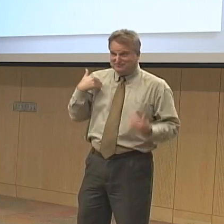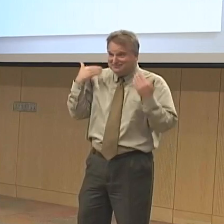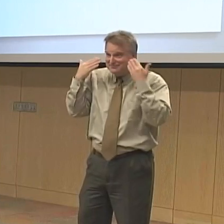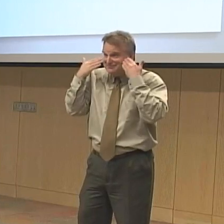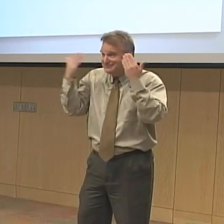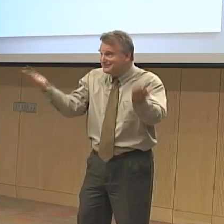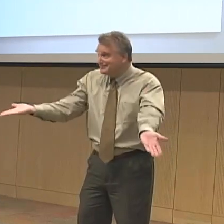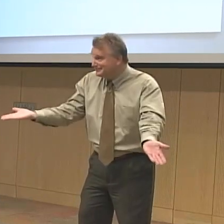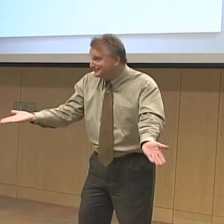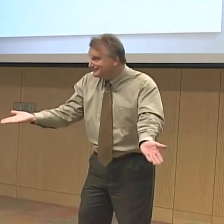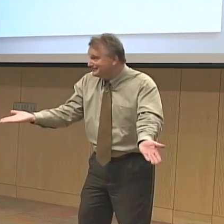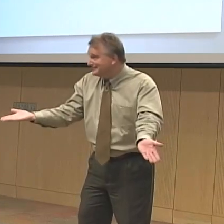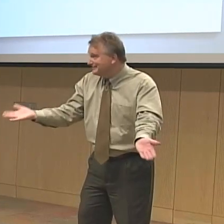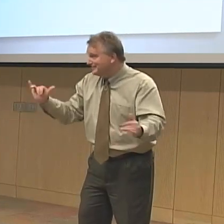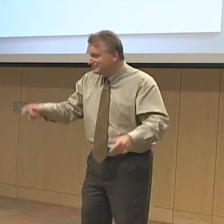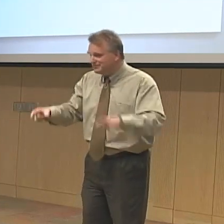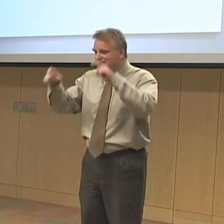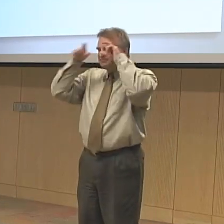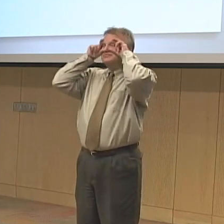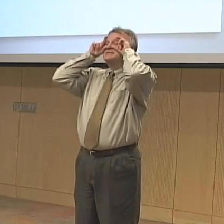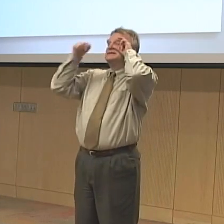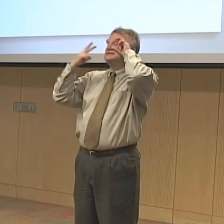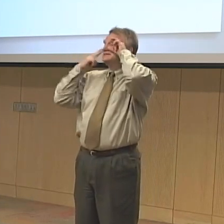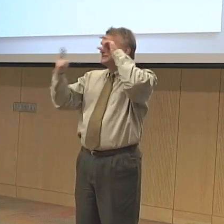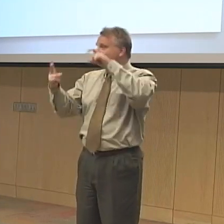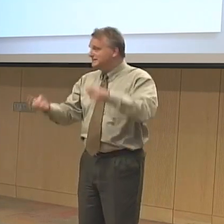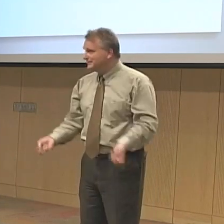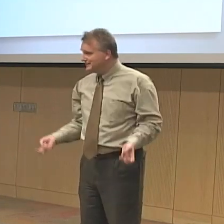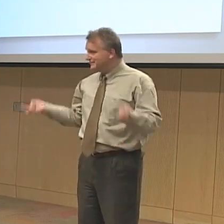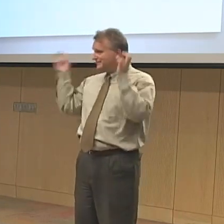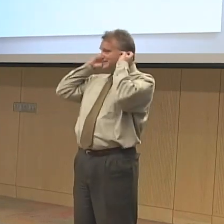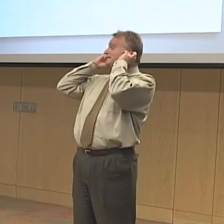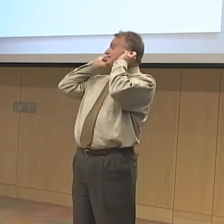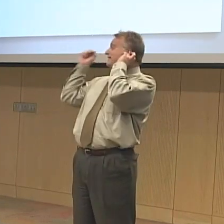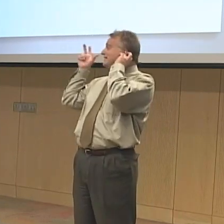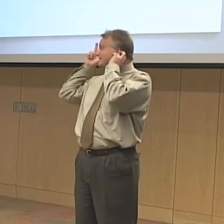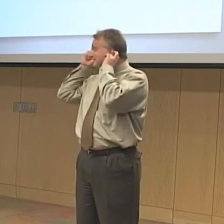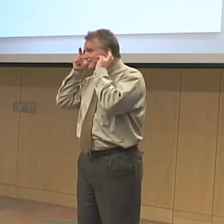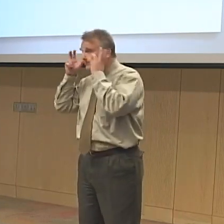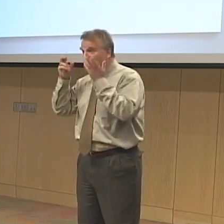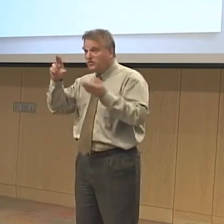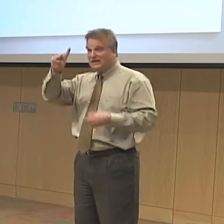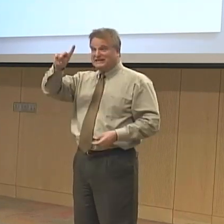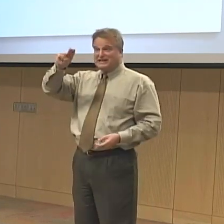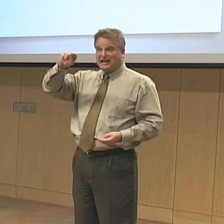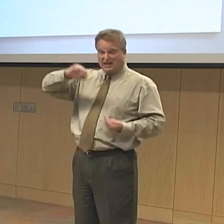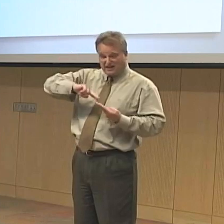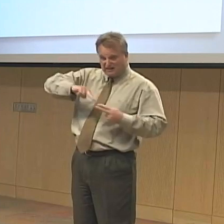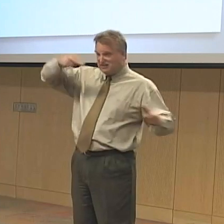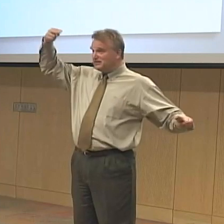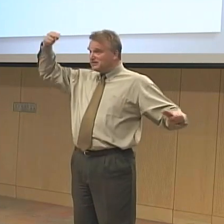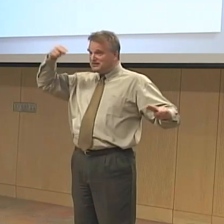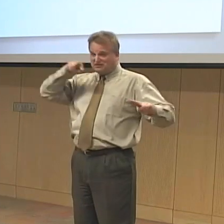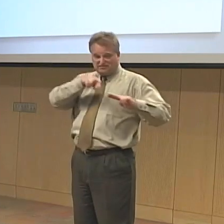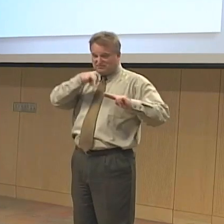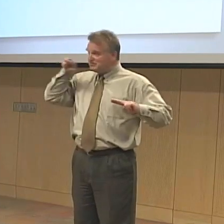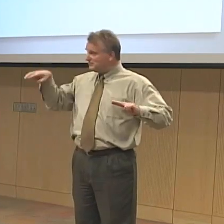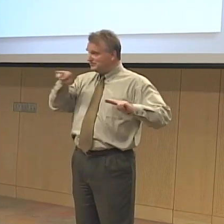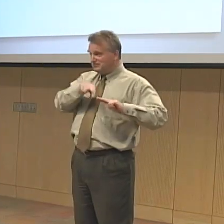will it be there one day? Who knows? Will we have fixes for visual impairments